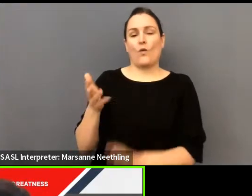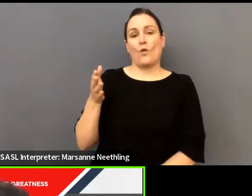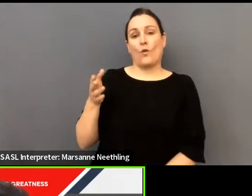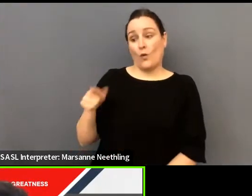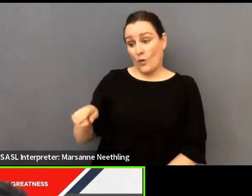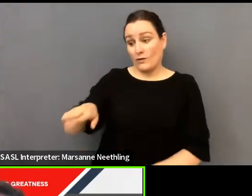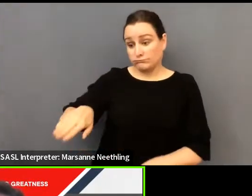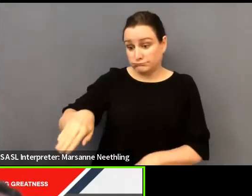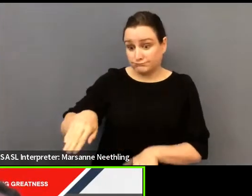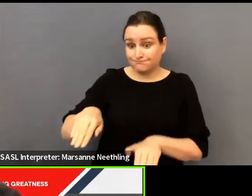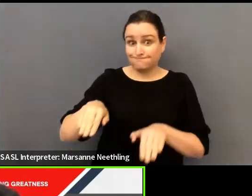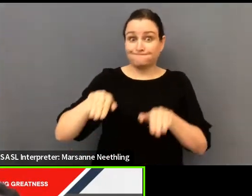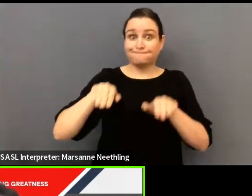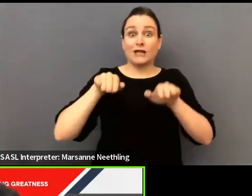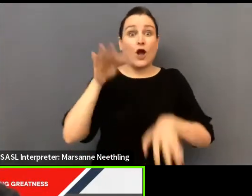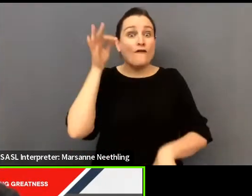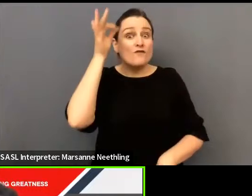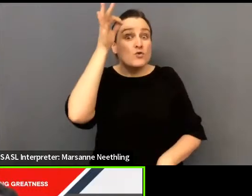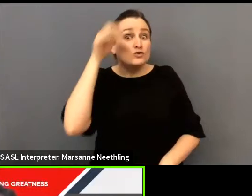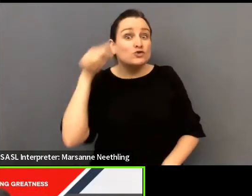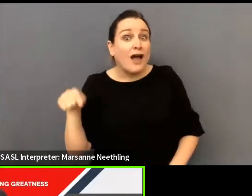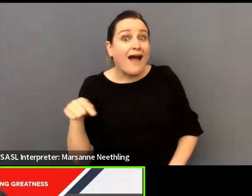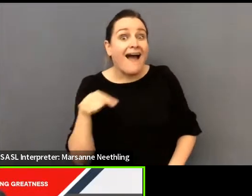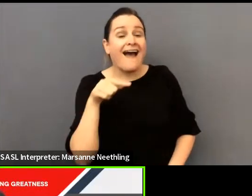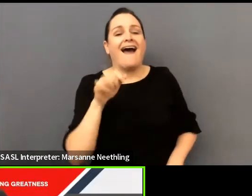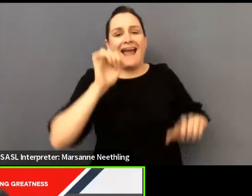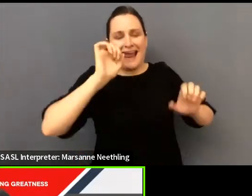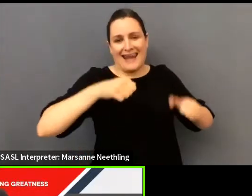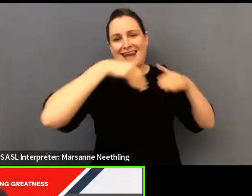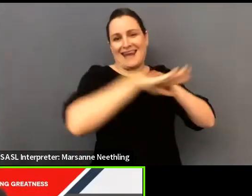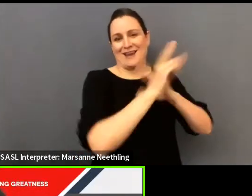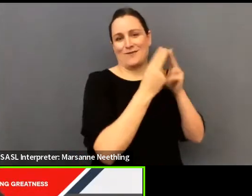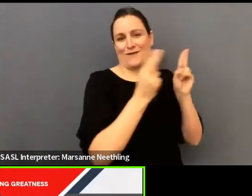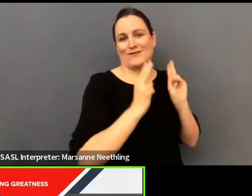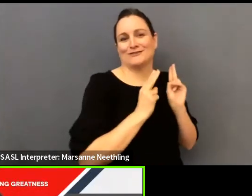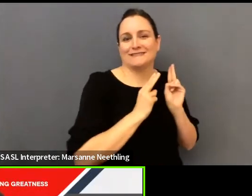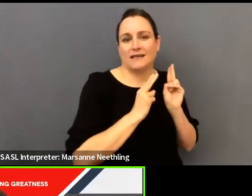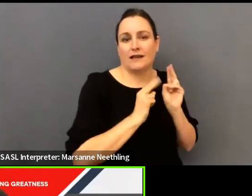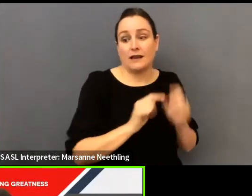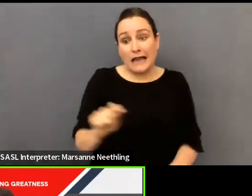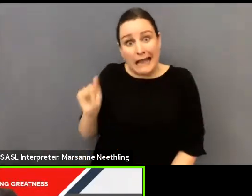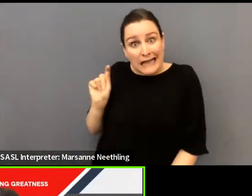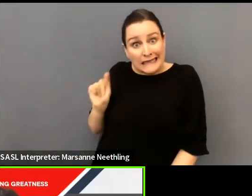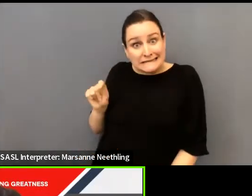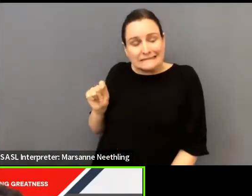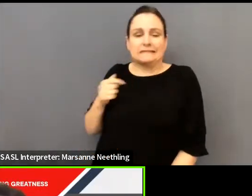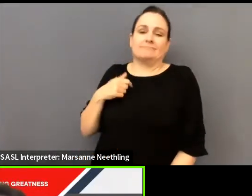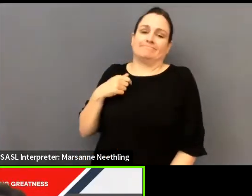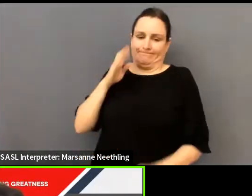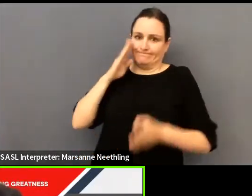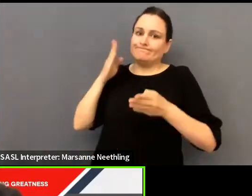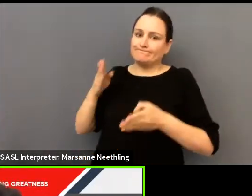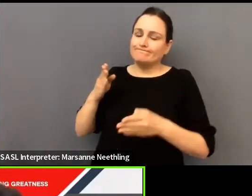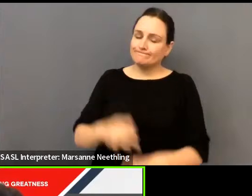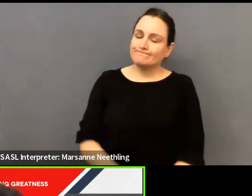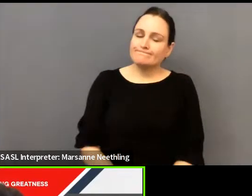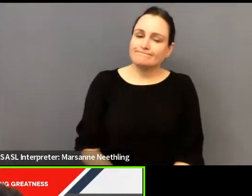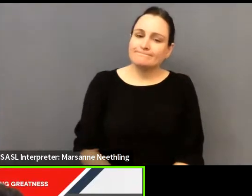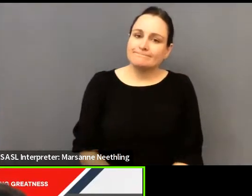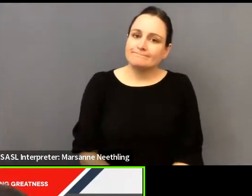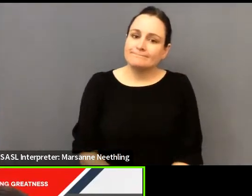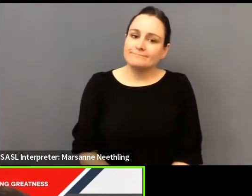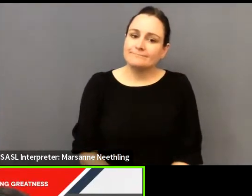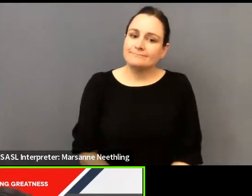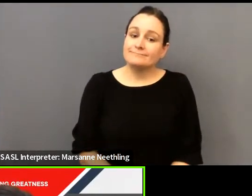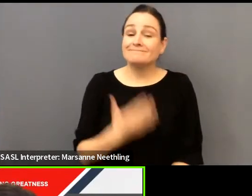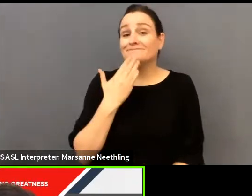deaf children who can come to university is where one of the primary focuses should lie.